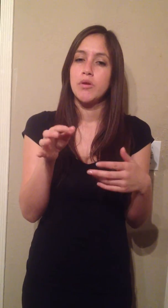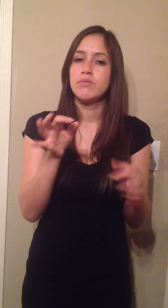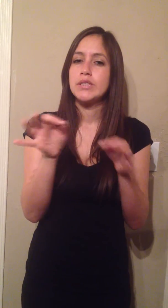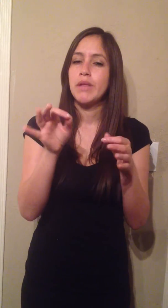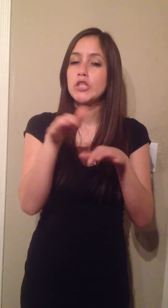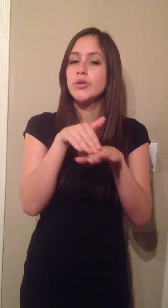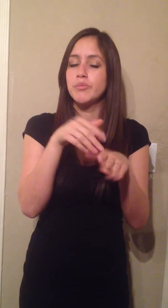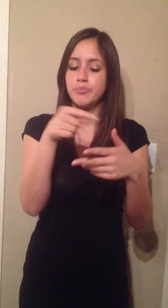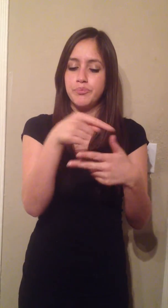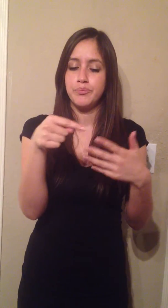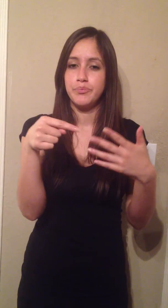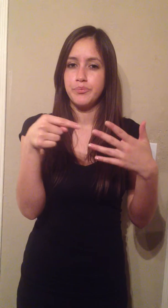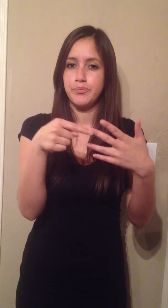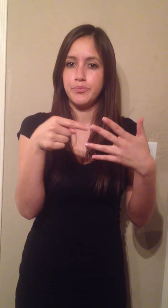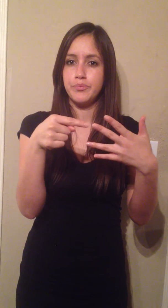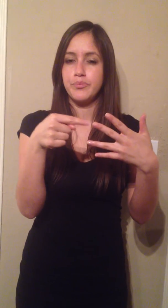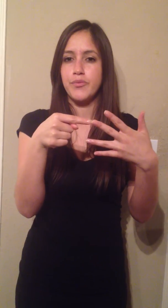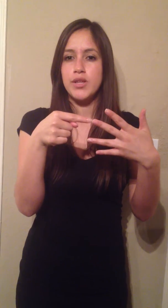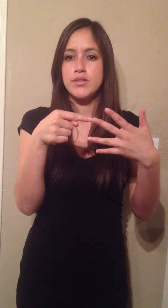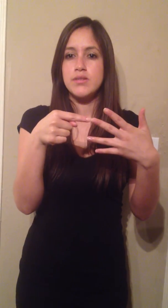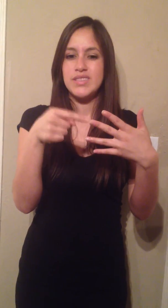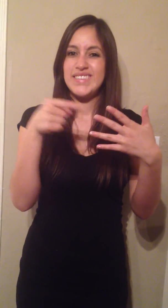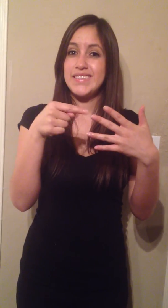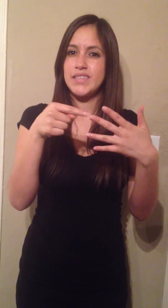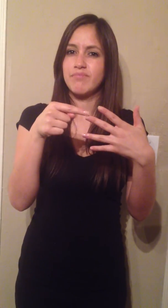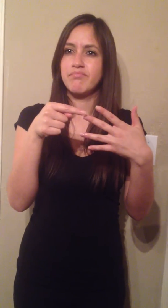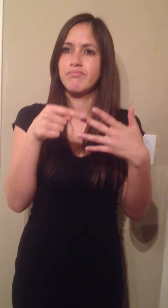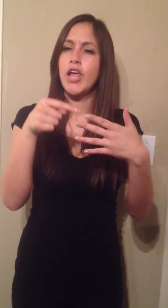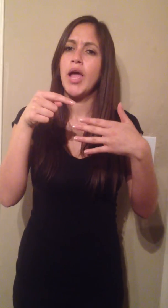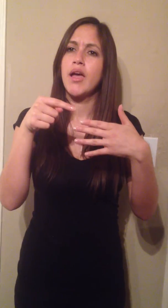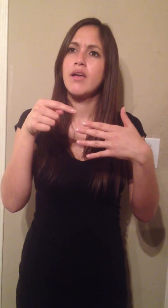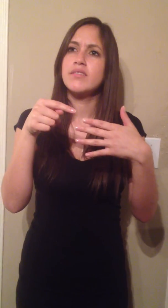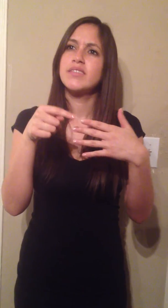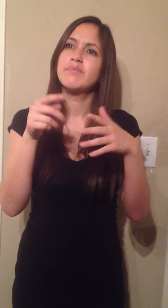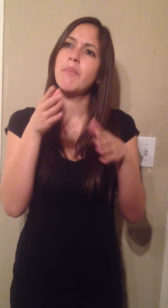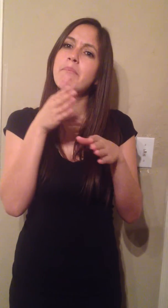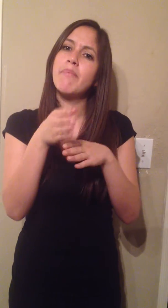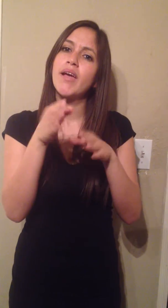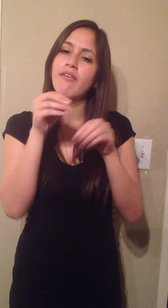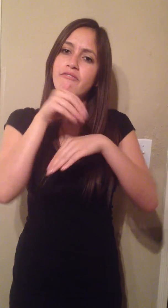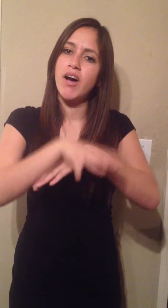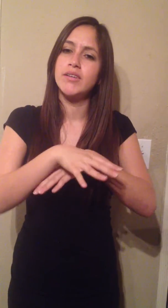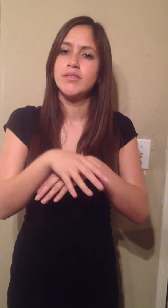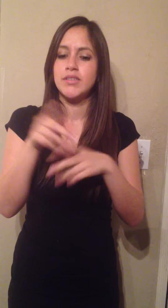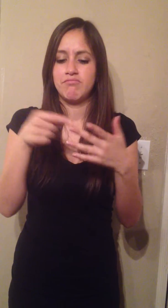that I give students about note-taking, and that's to go on a diet, which sounds like a very strange